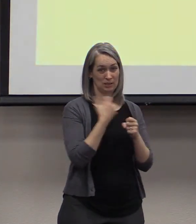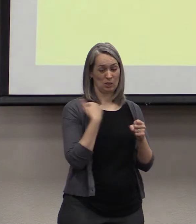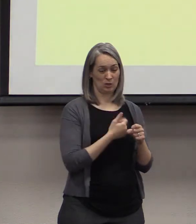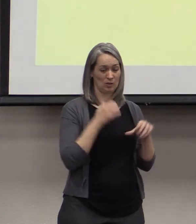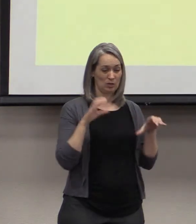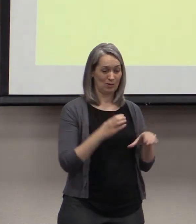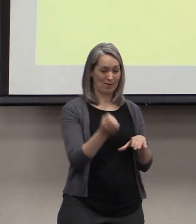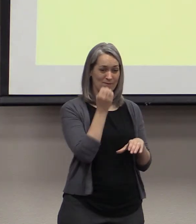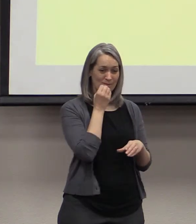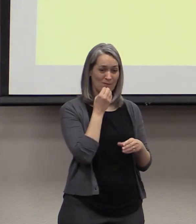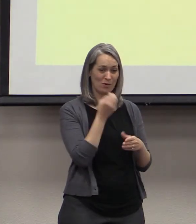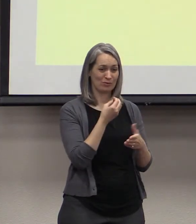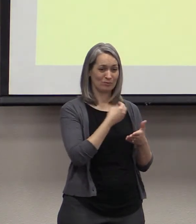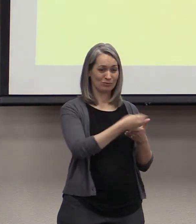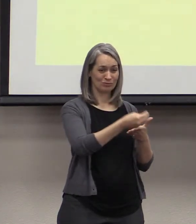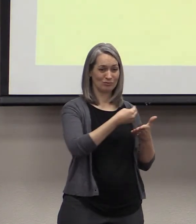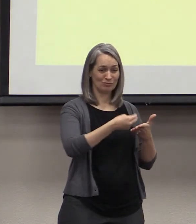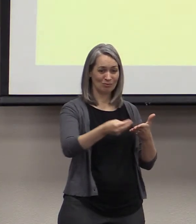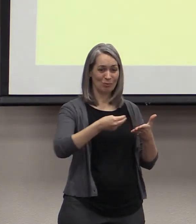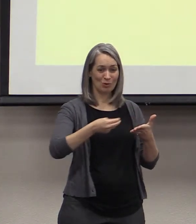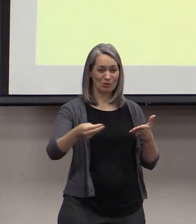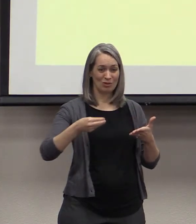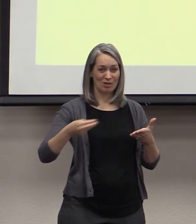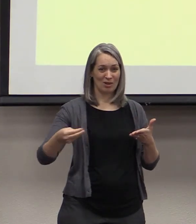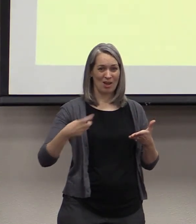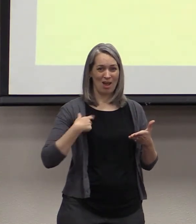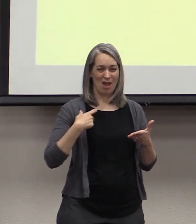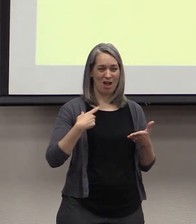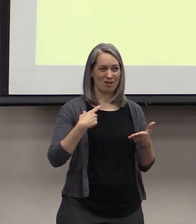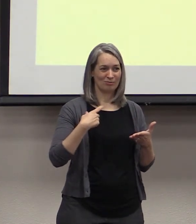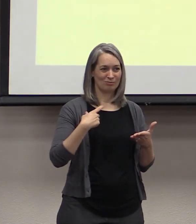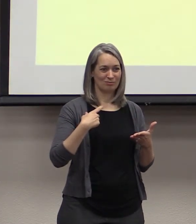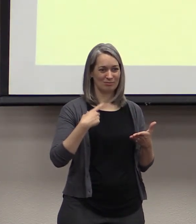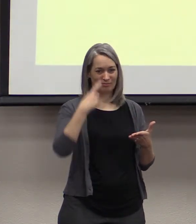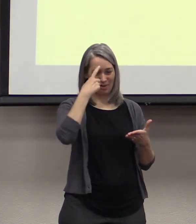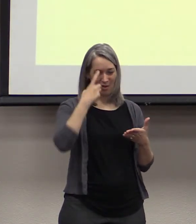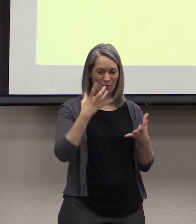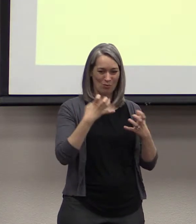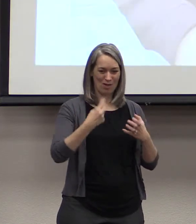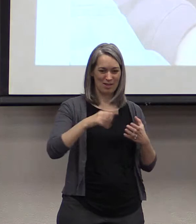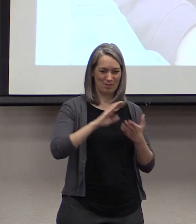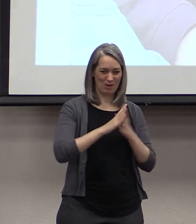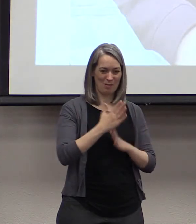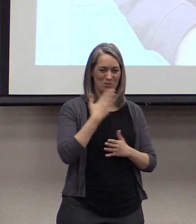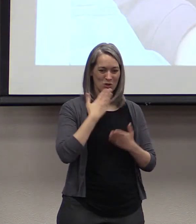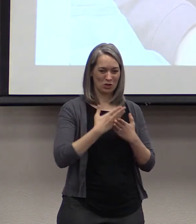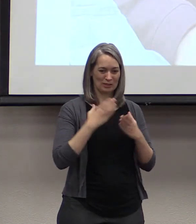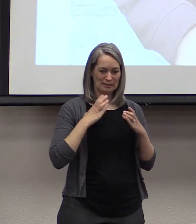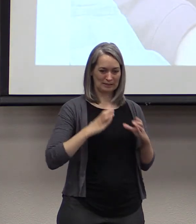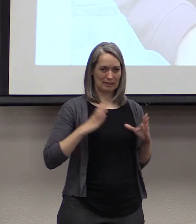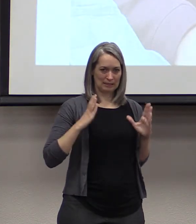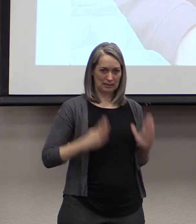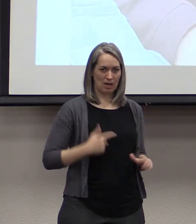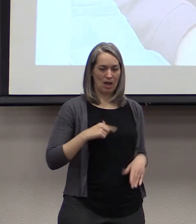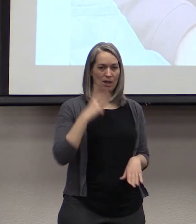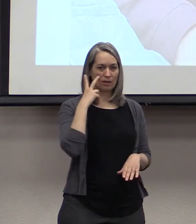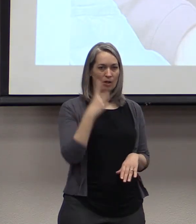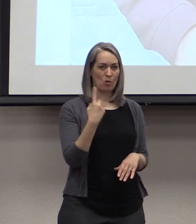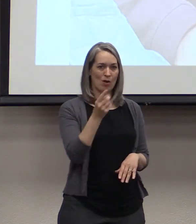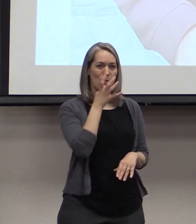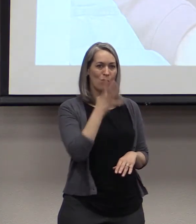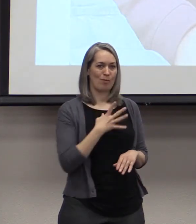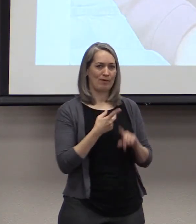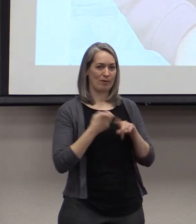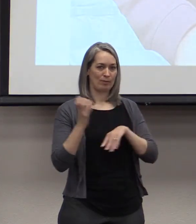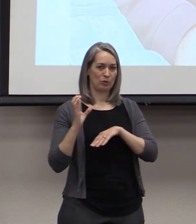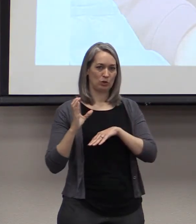the food distribution, talking about wanting these children to become good citizens, I saw one of the ladies from the church